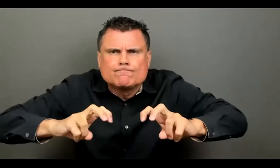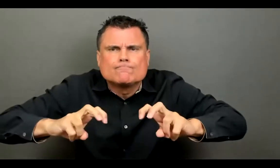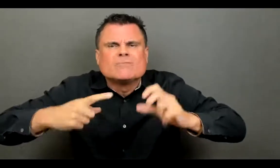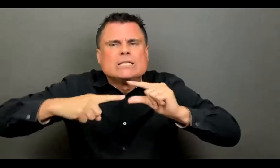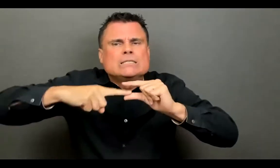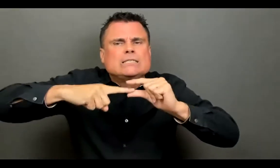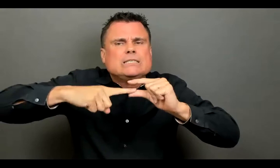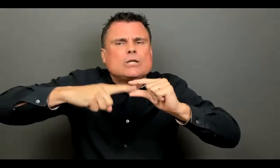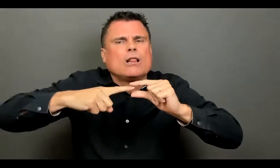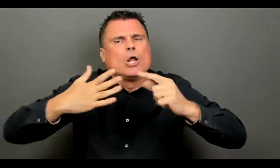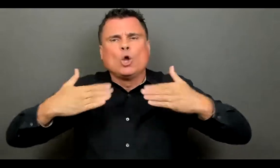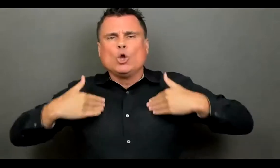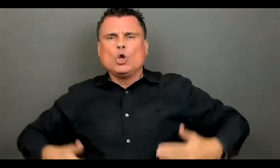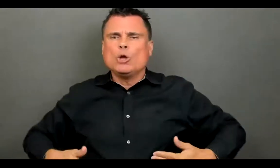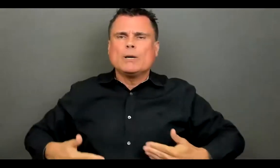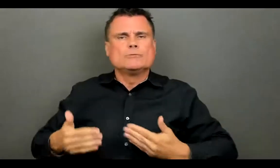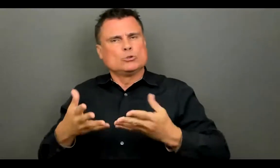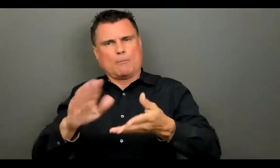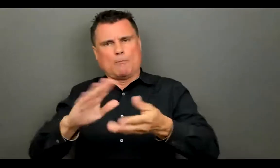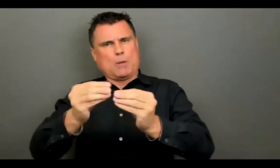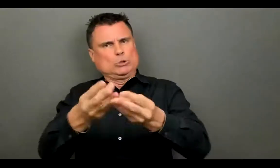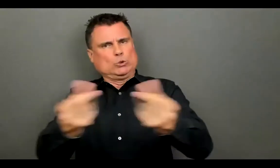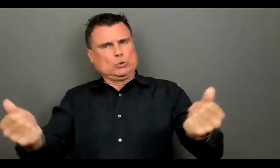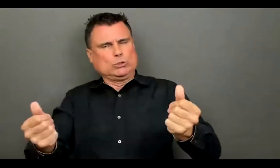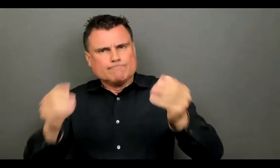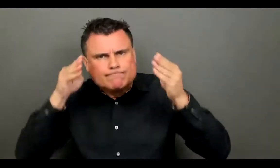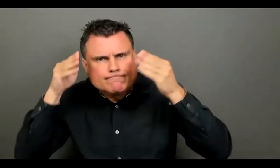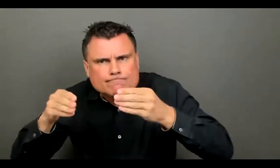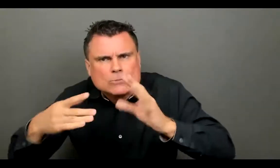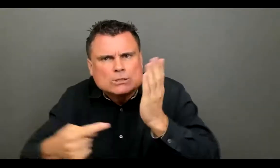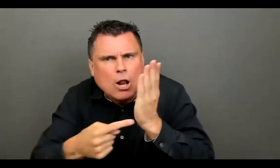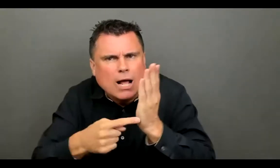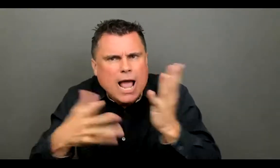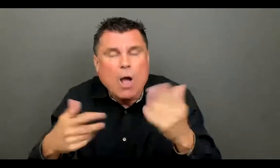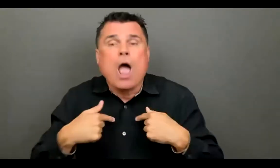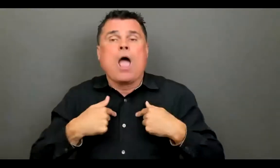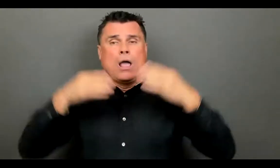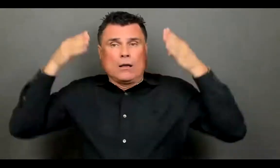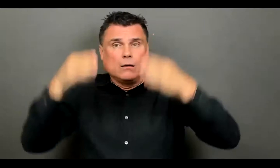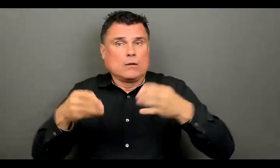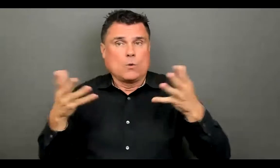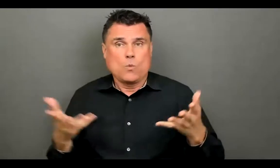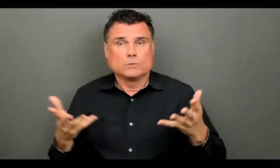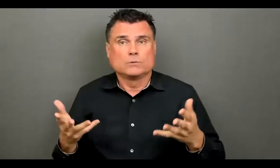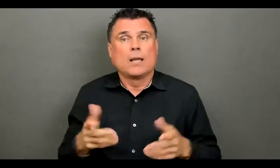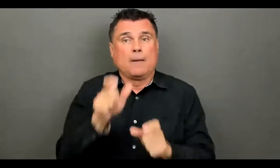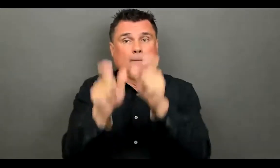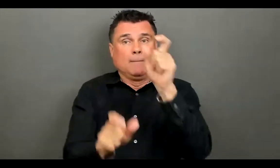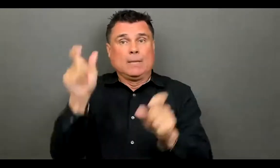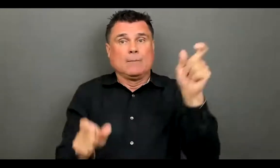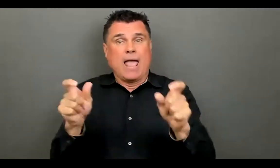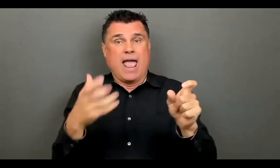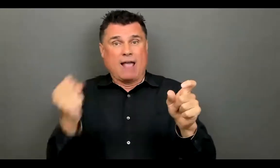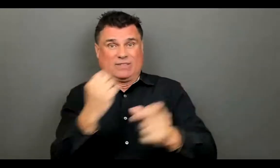of the COVID-19 pandemic, that when people living with a disability are not adequately included in the planning process, they can face